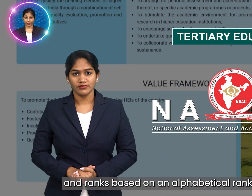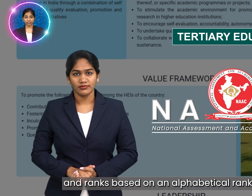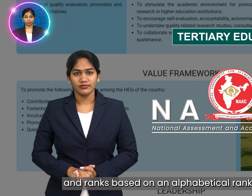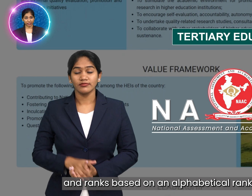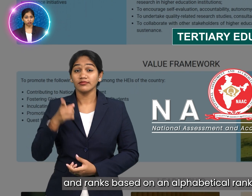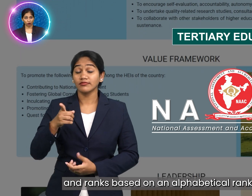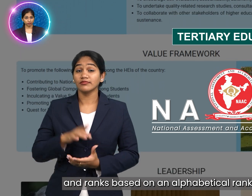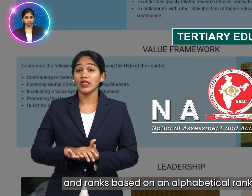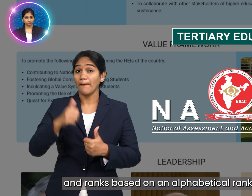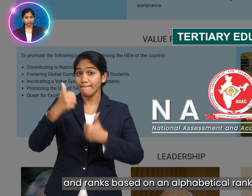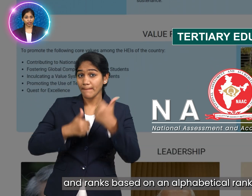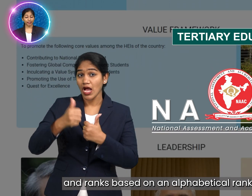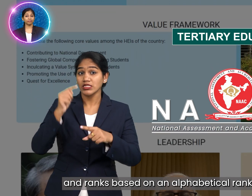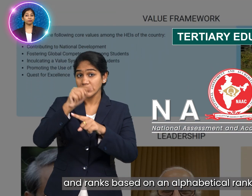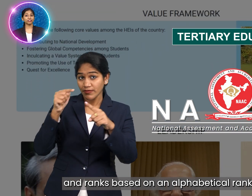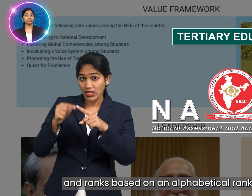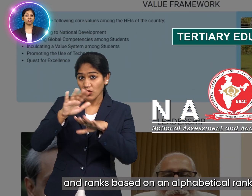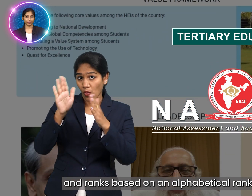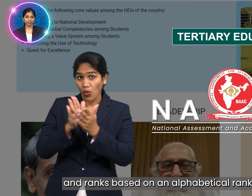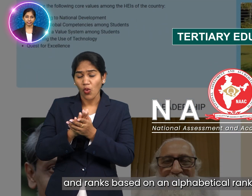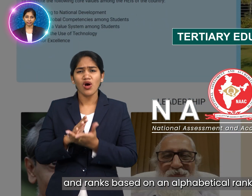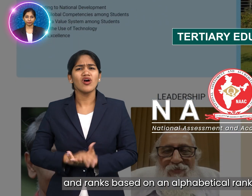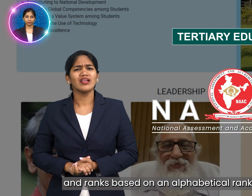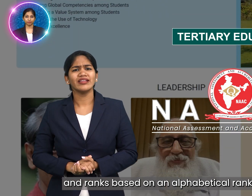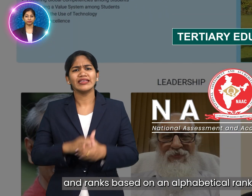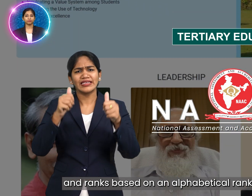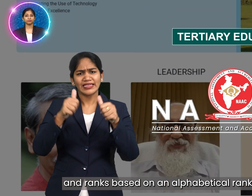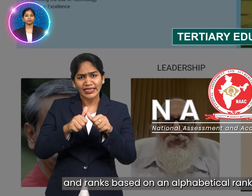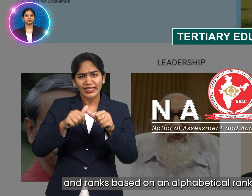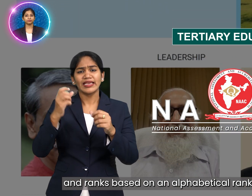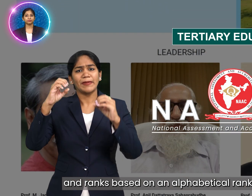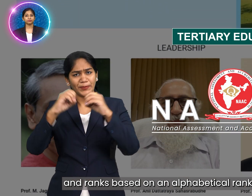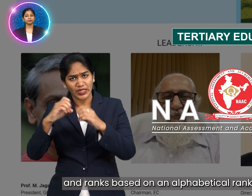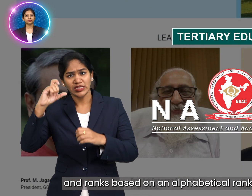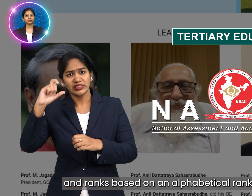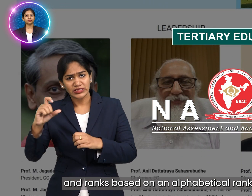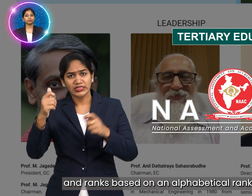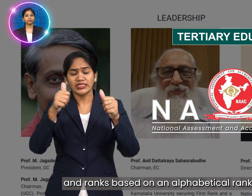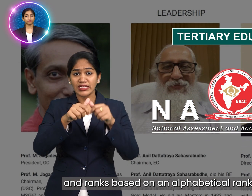And ranks based on an alphabetical ranking system.